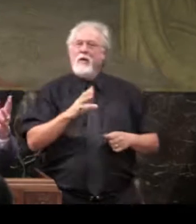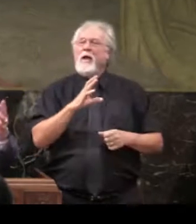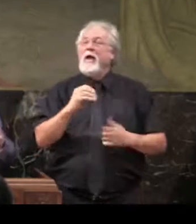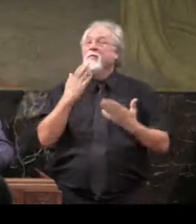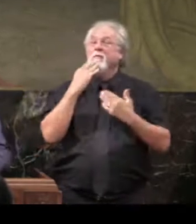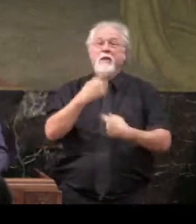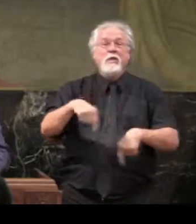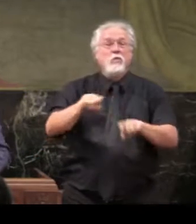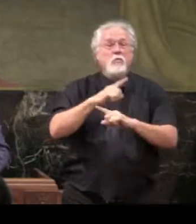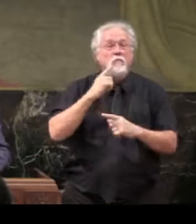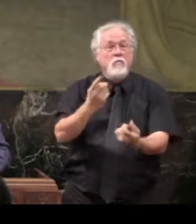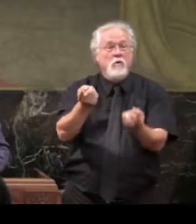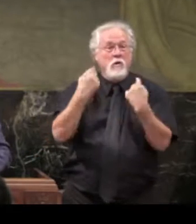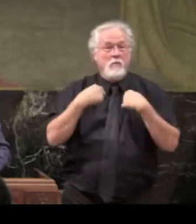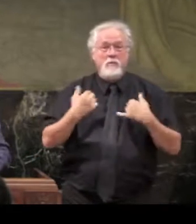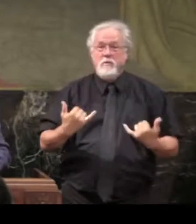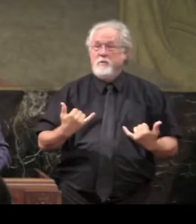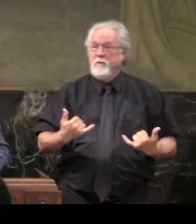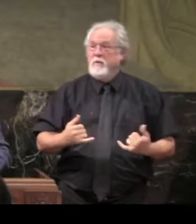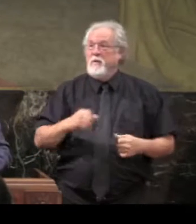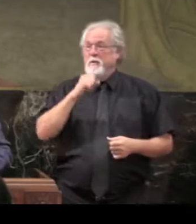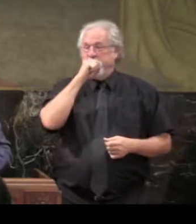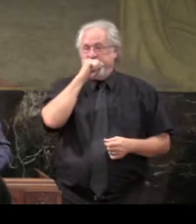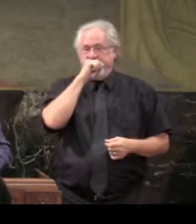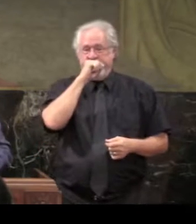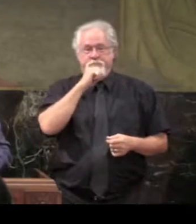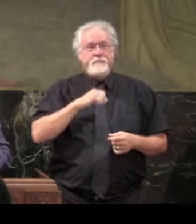all of you for being with us today.